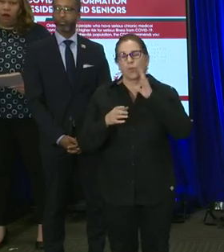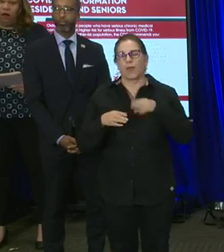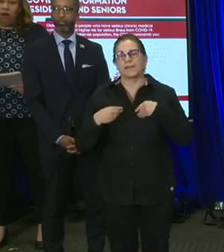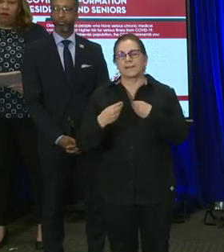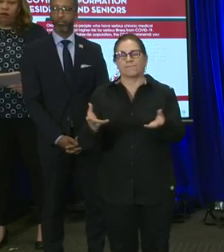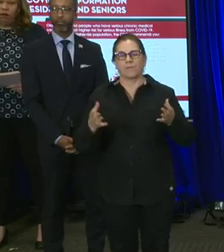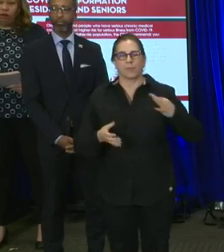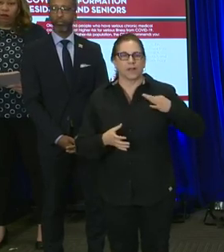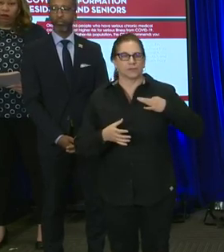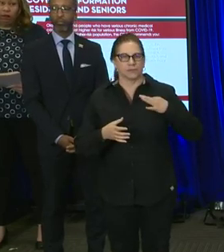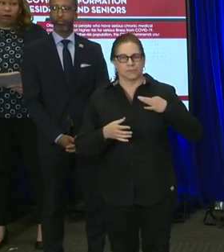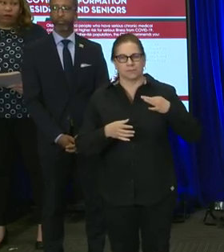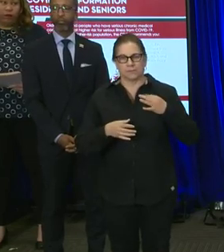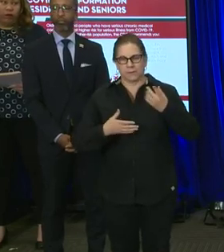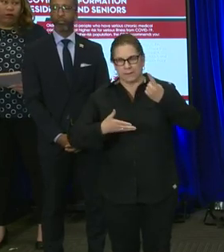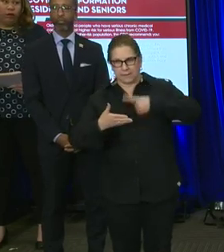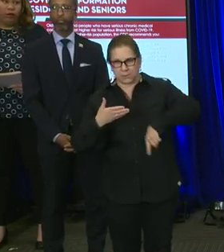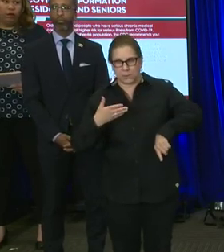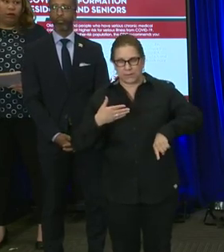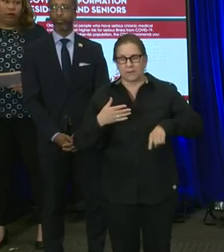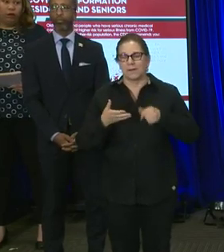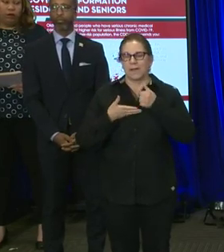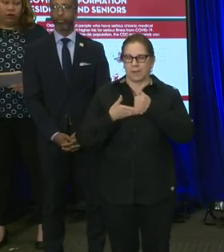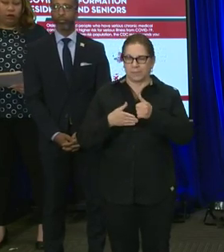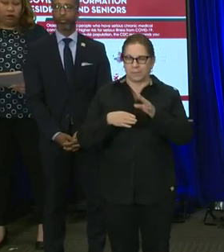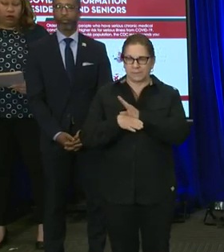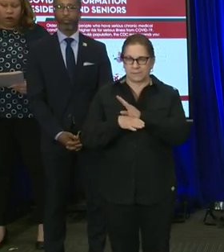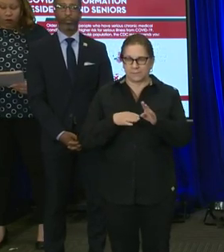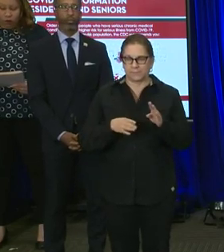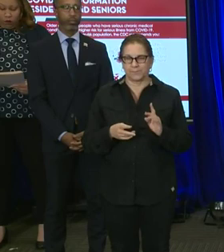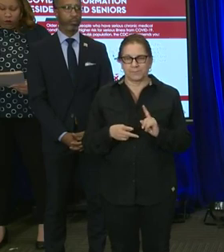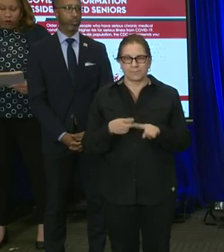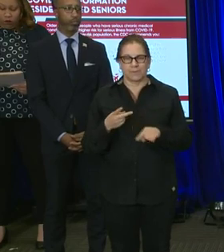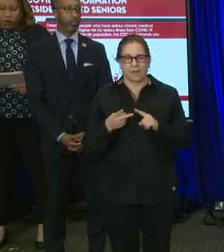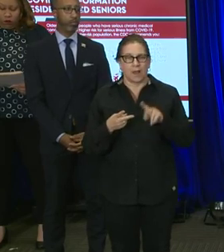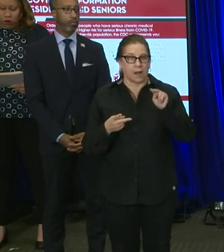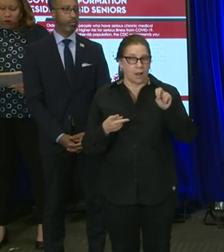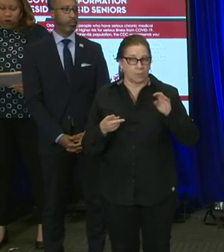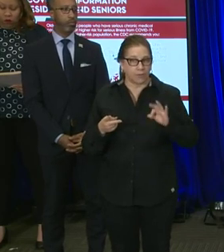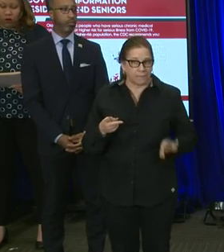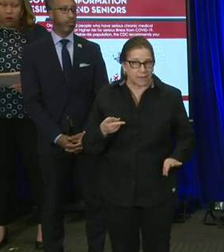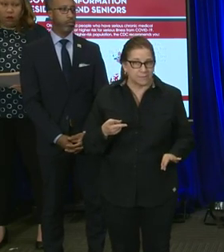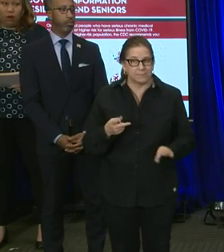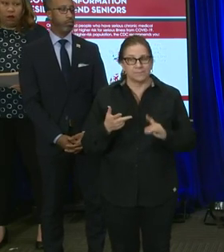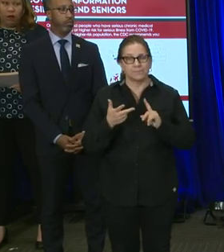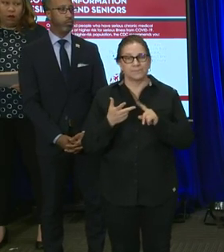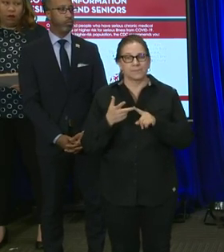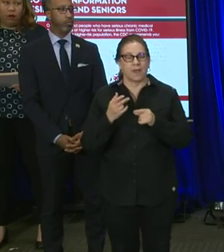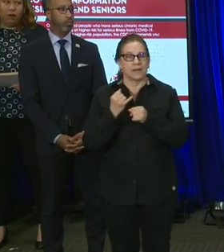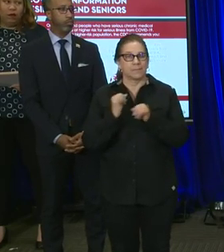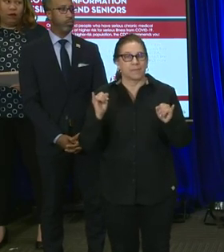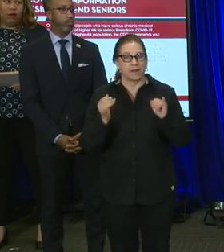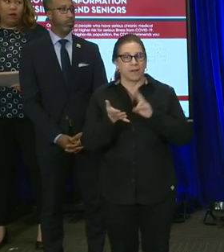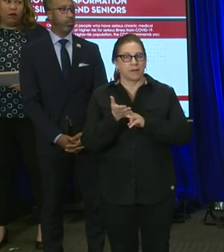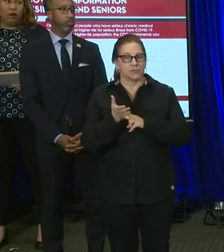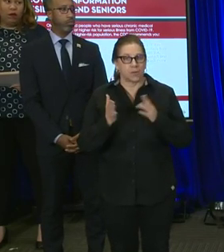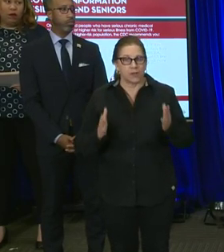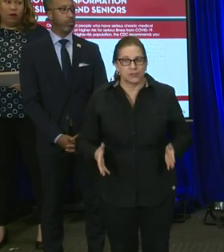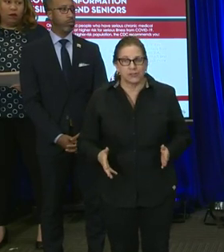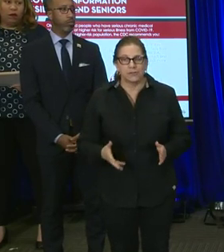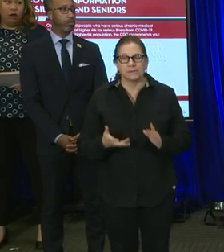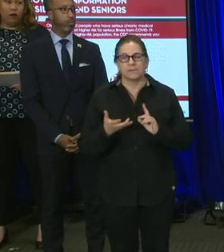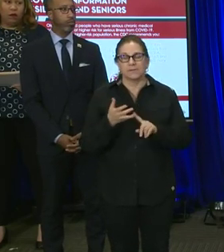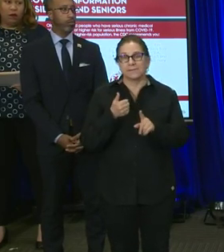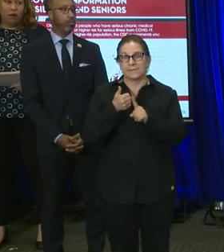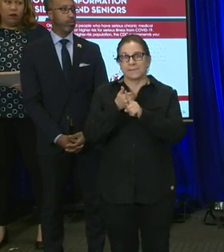to businesses, nonprofits, independent contractors, and self-employed individuals. The local grant program will be